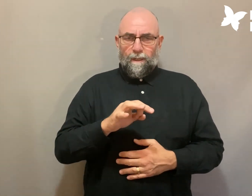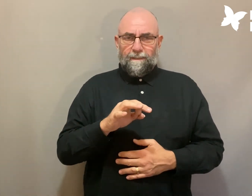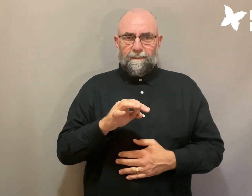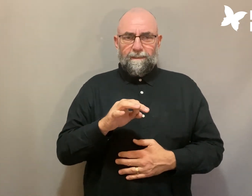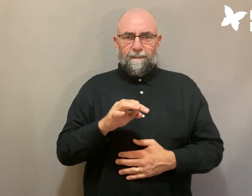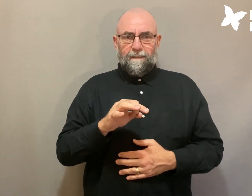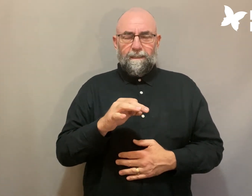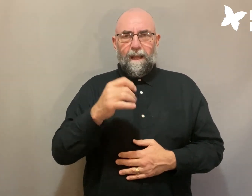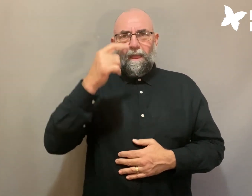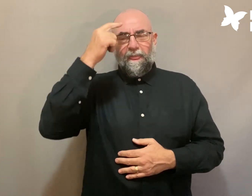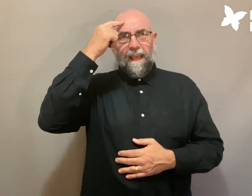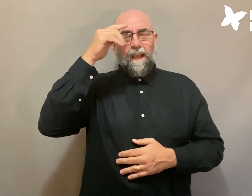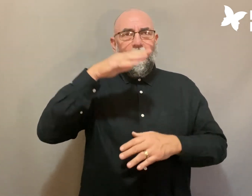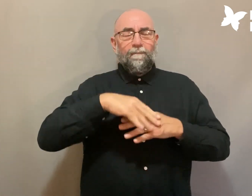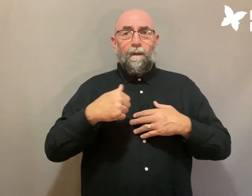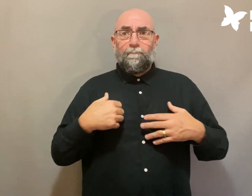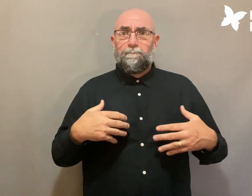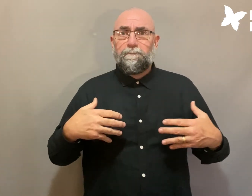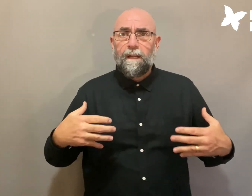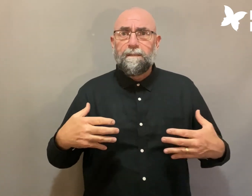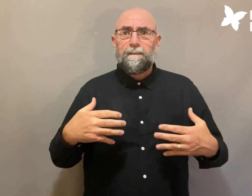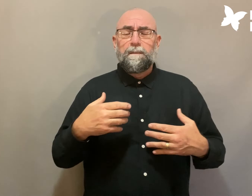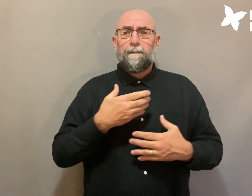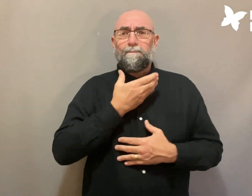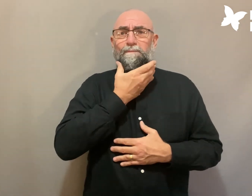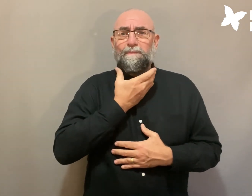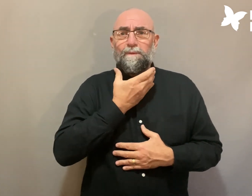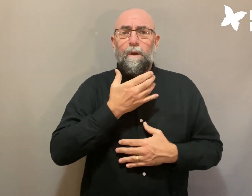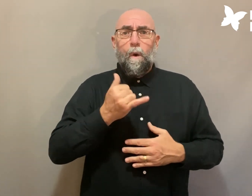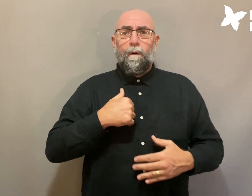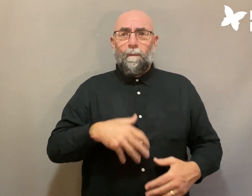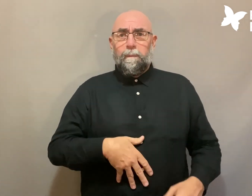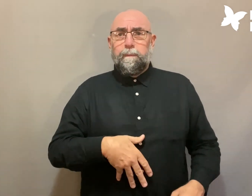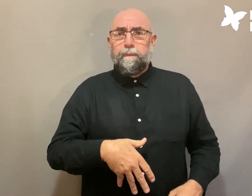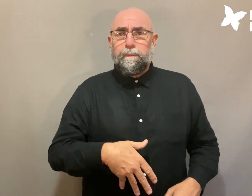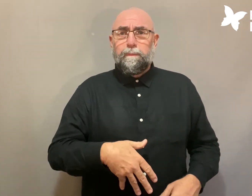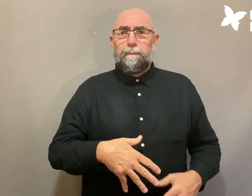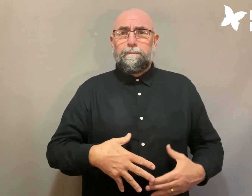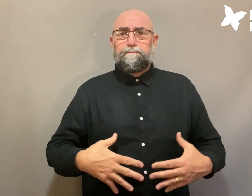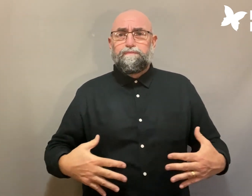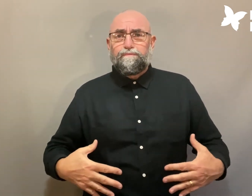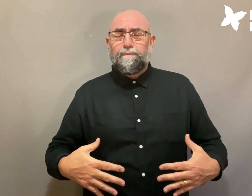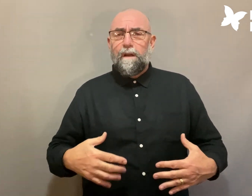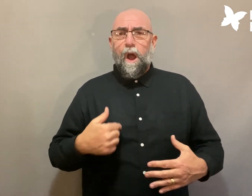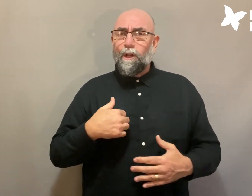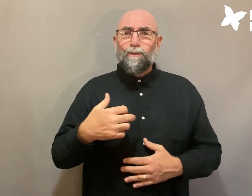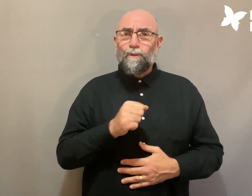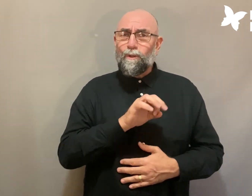my chins are on show, how big my gut looks. I shouldn't. If they